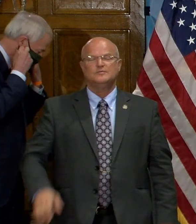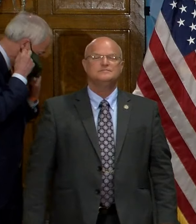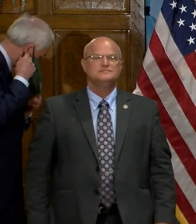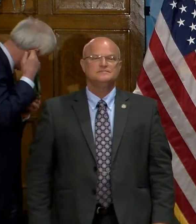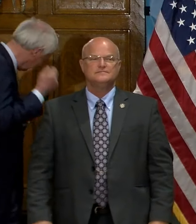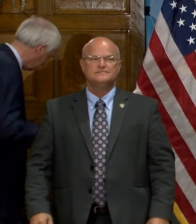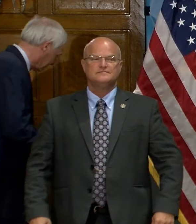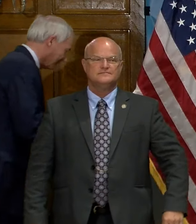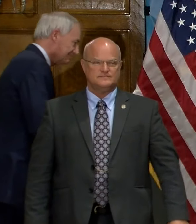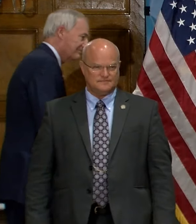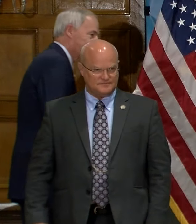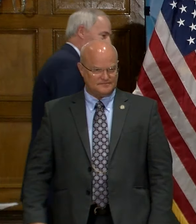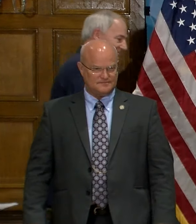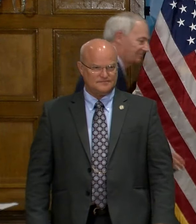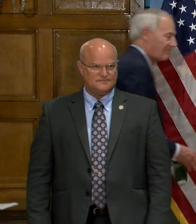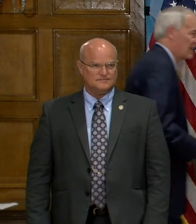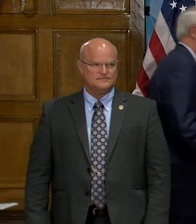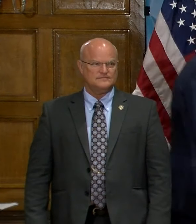Governor.